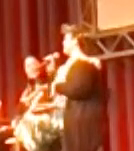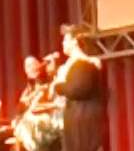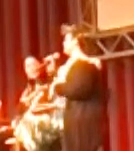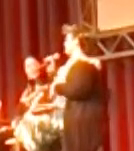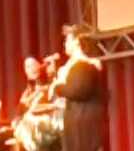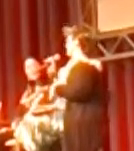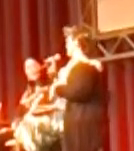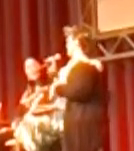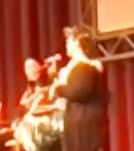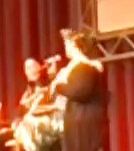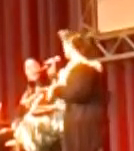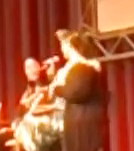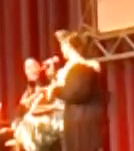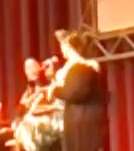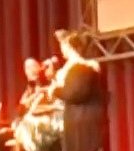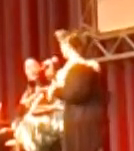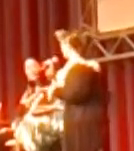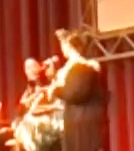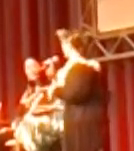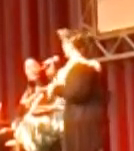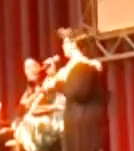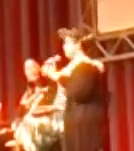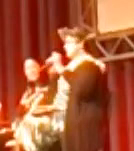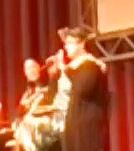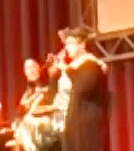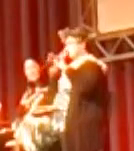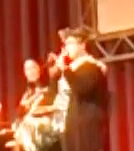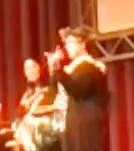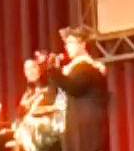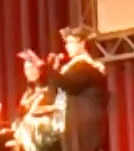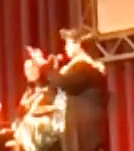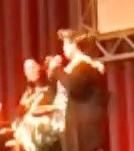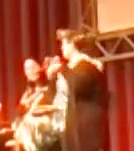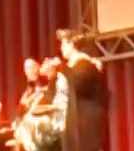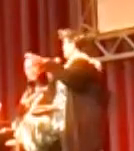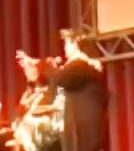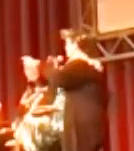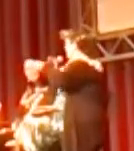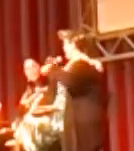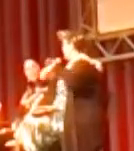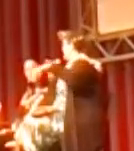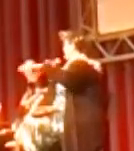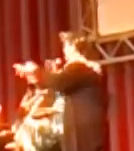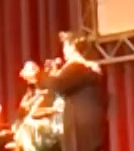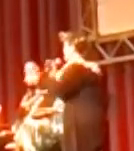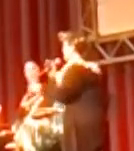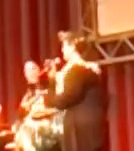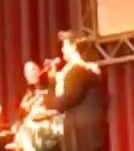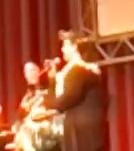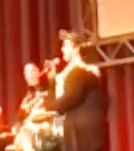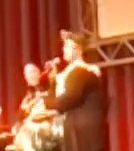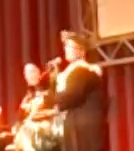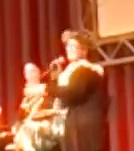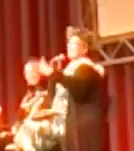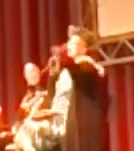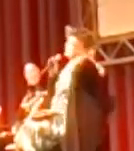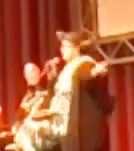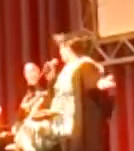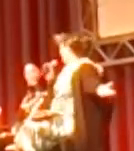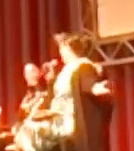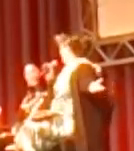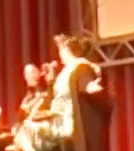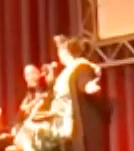very deep storytelling that was interwoven between the music. And it was